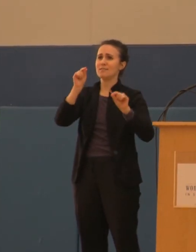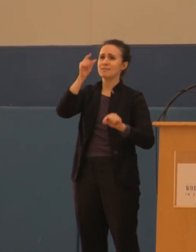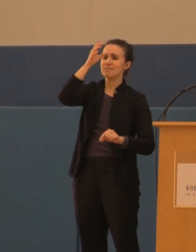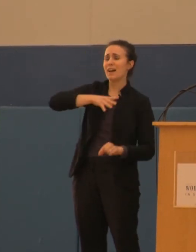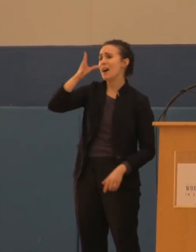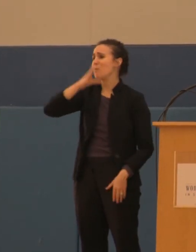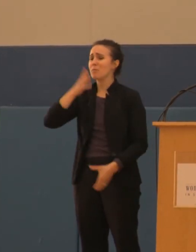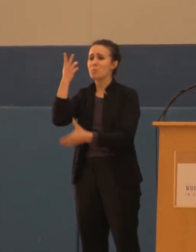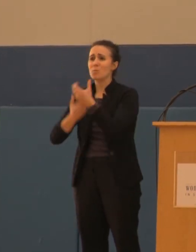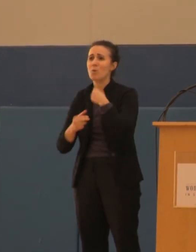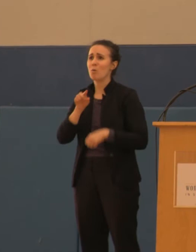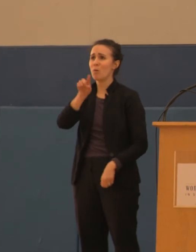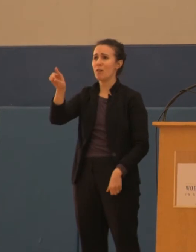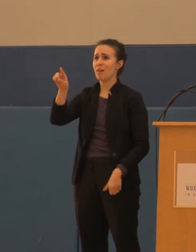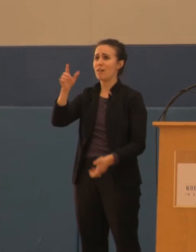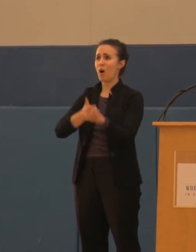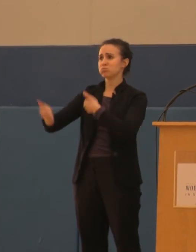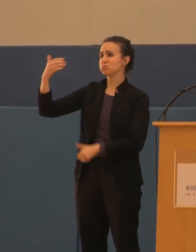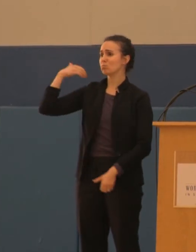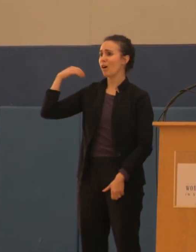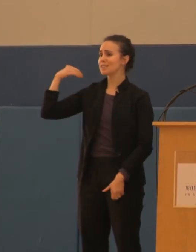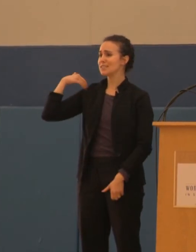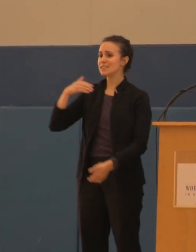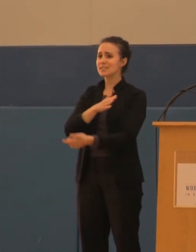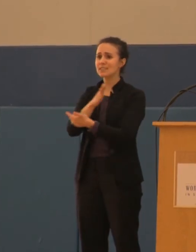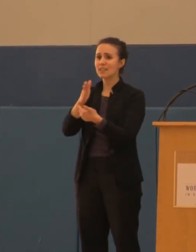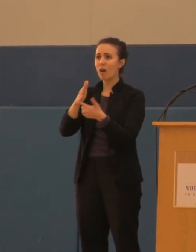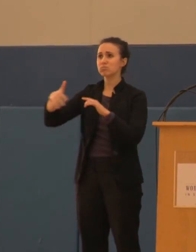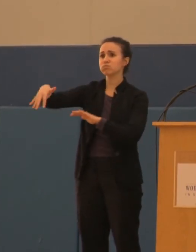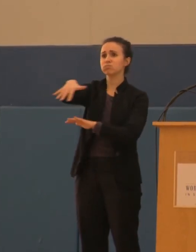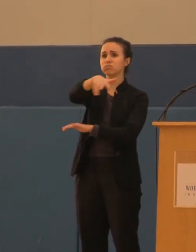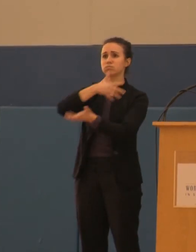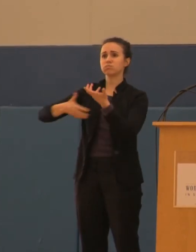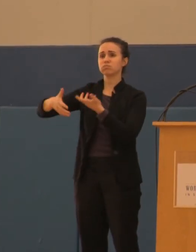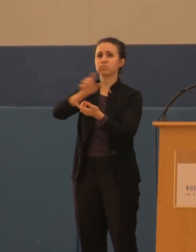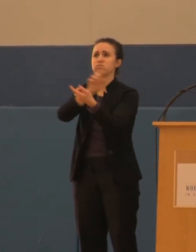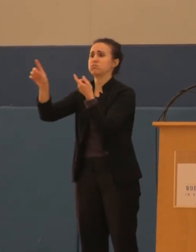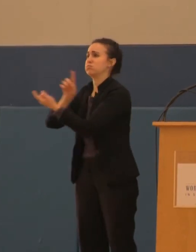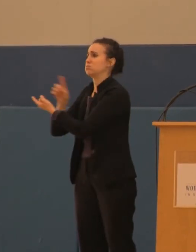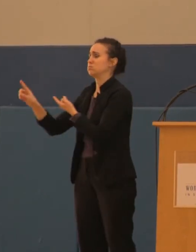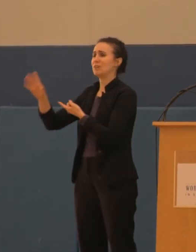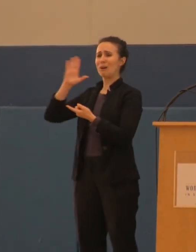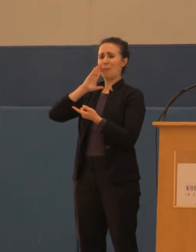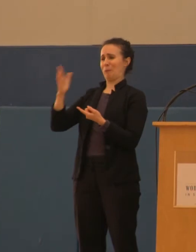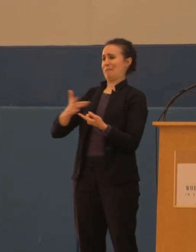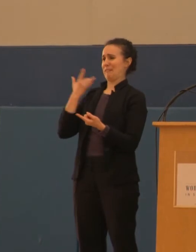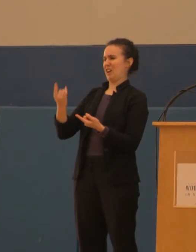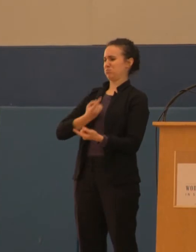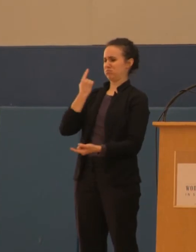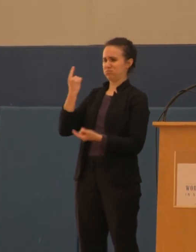women. They are our bosses. They are around us. So we know what that feels